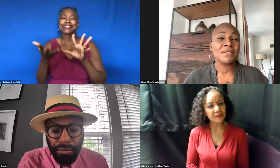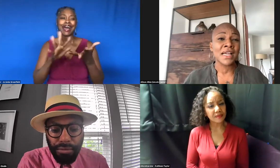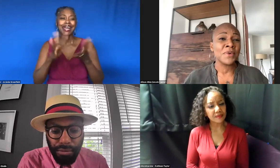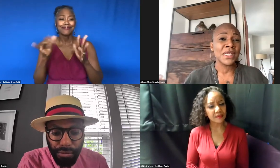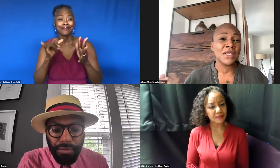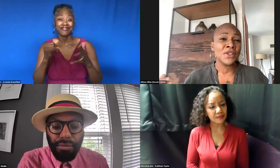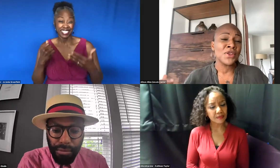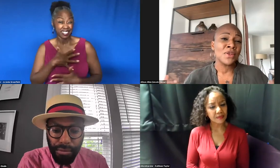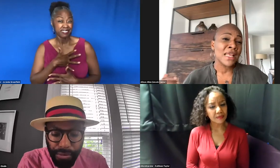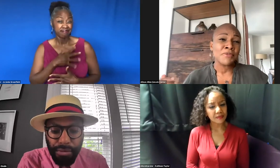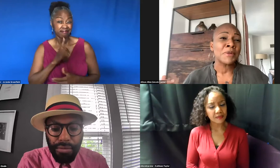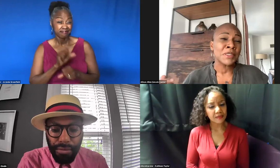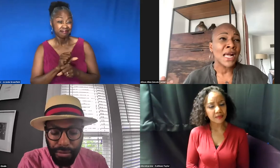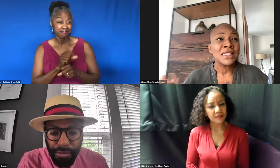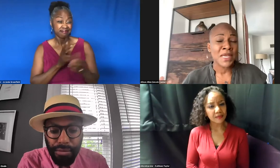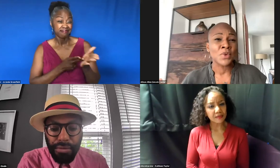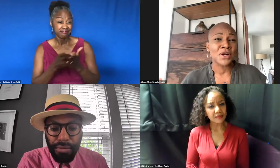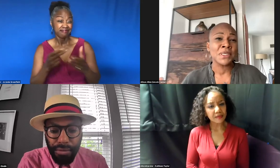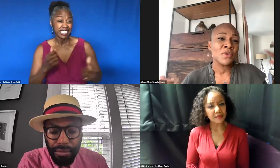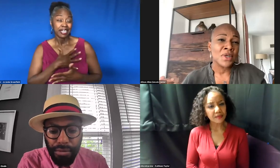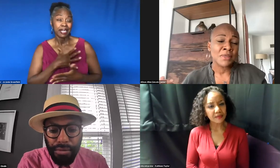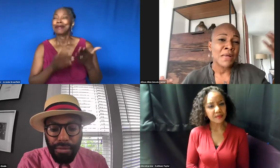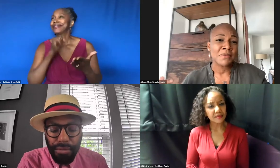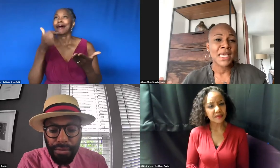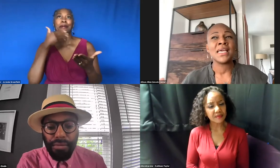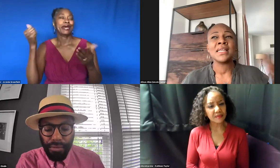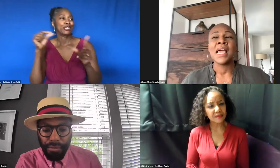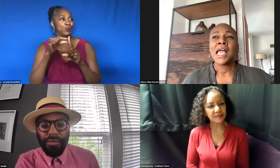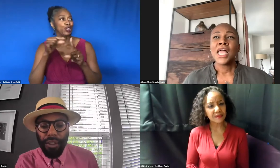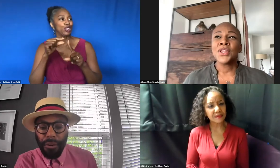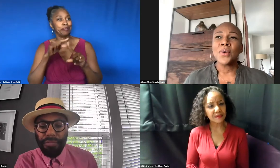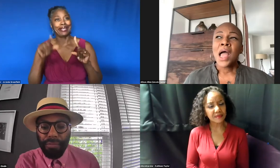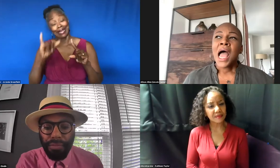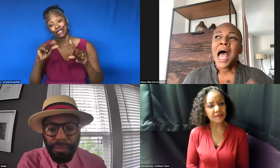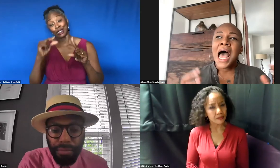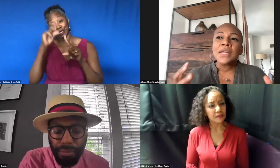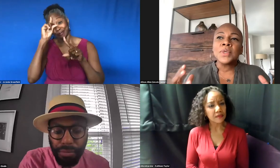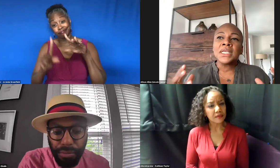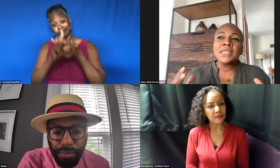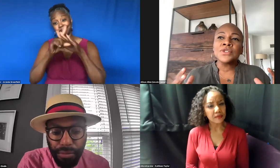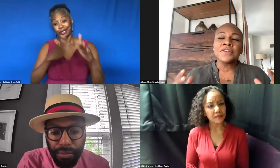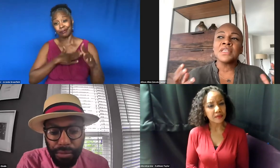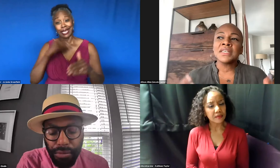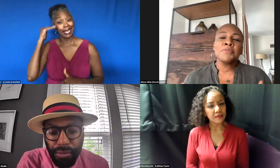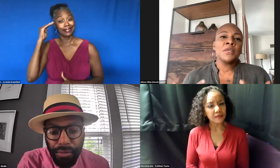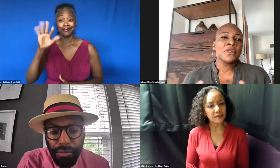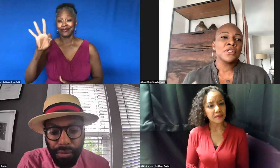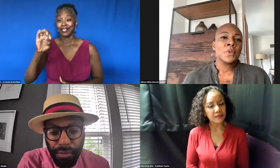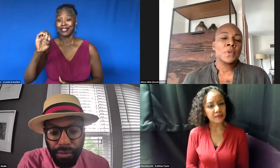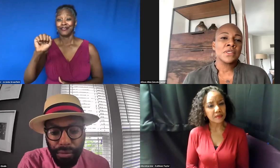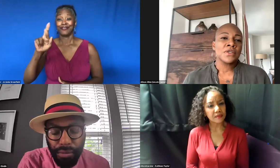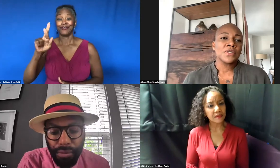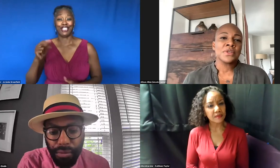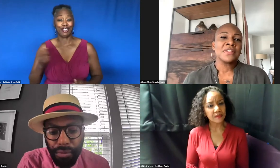fear, right? And that's probably not the best word, but it's a word that pops in my head. Yeah. You know, how do we sort of give people